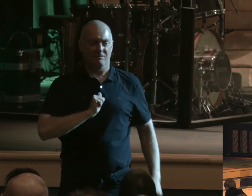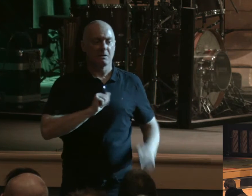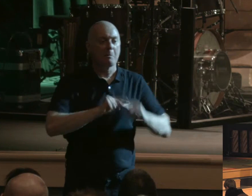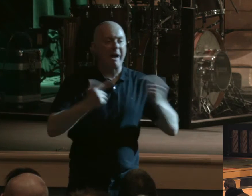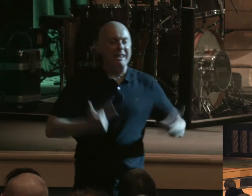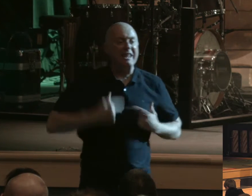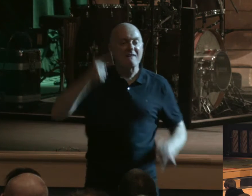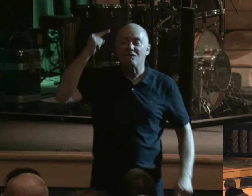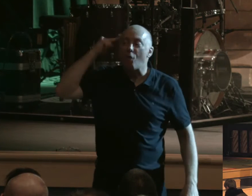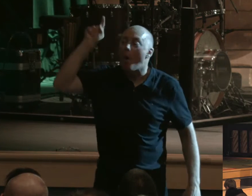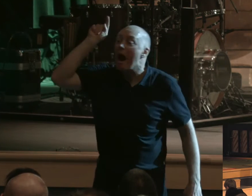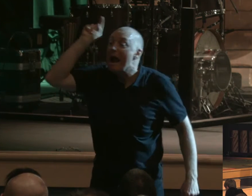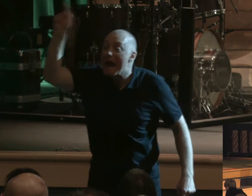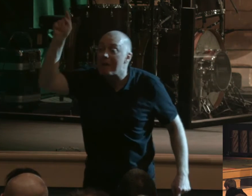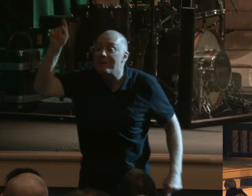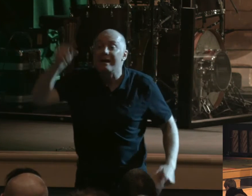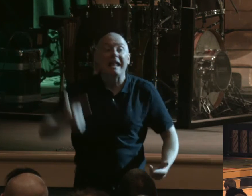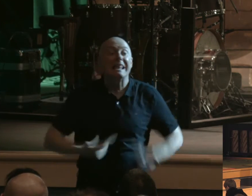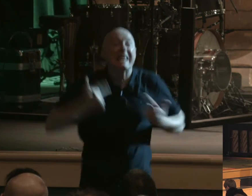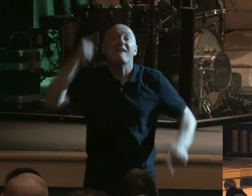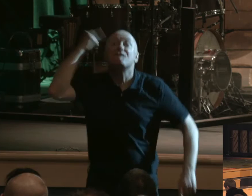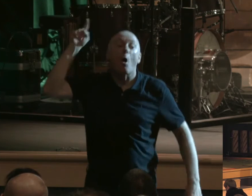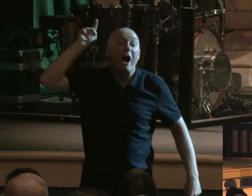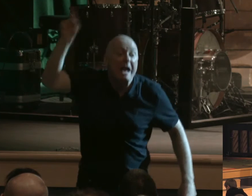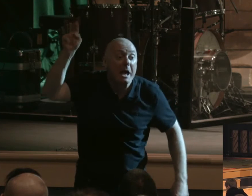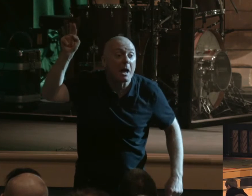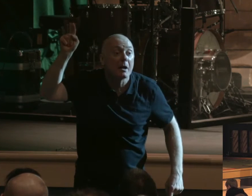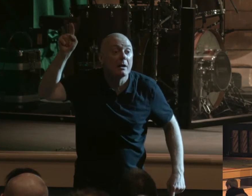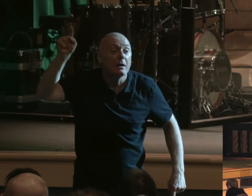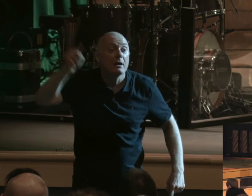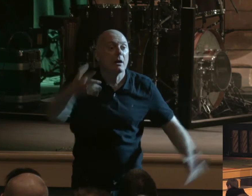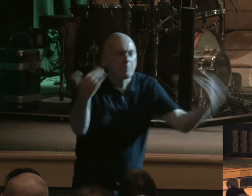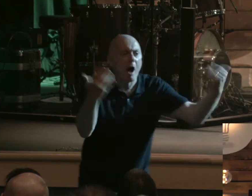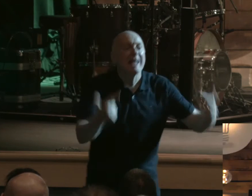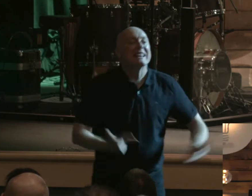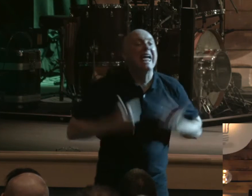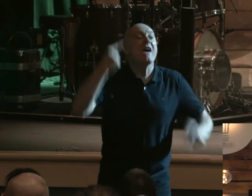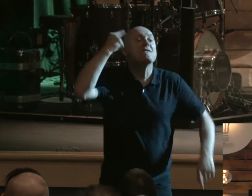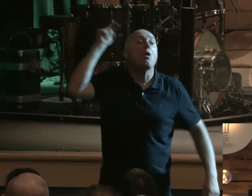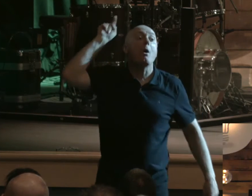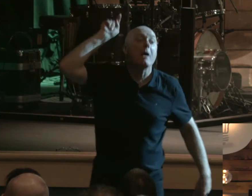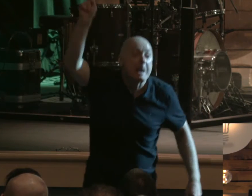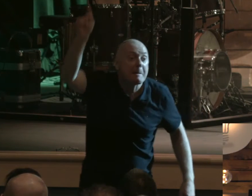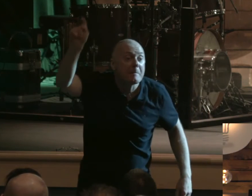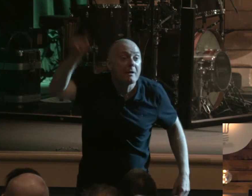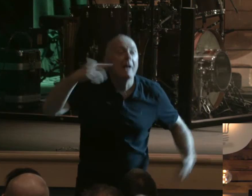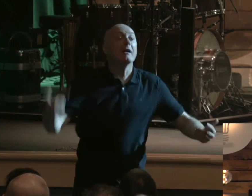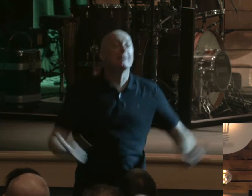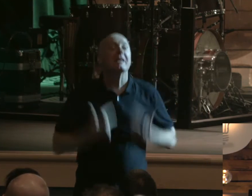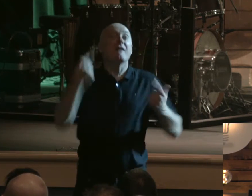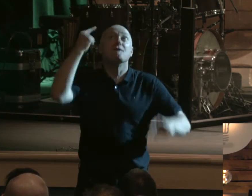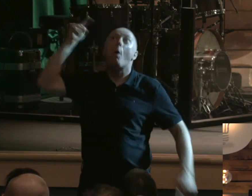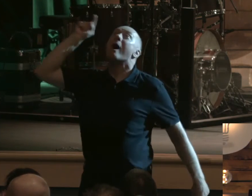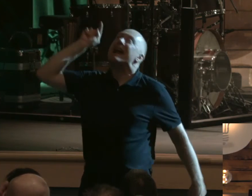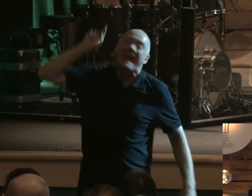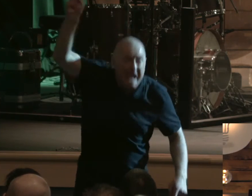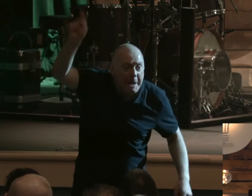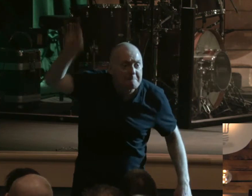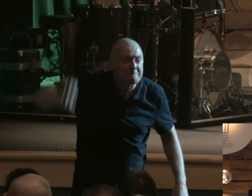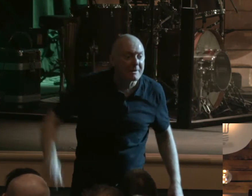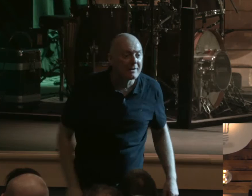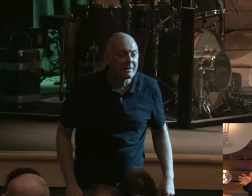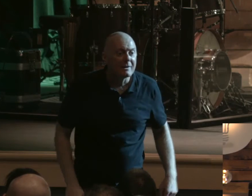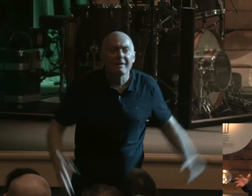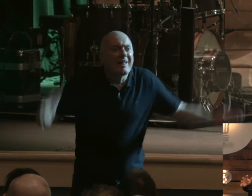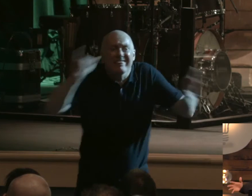but for him. But for him. You want to say that? It's beautiful. But for him. You want to say it again? But for